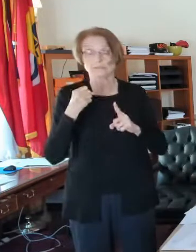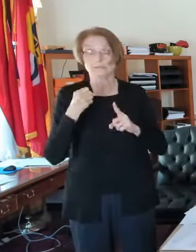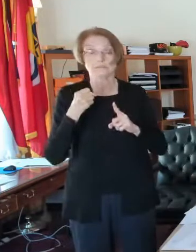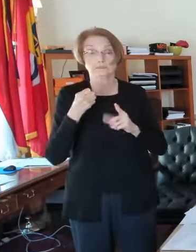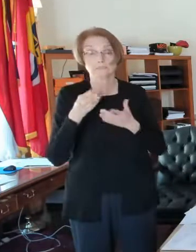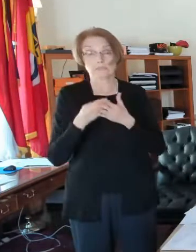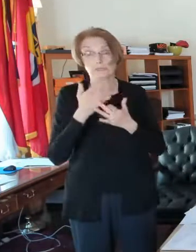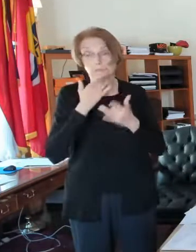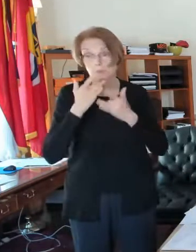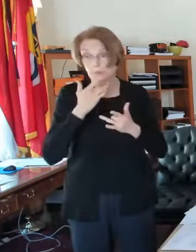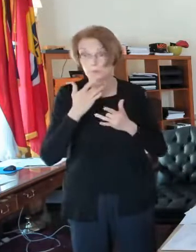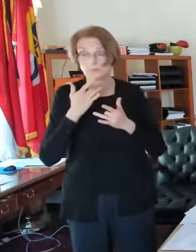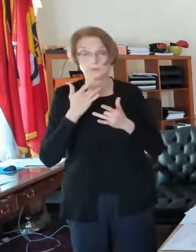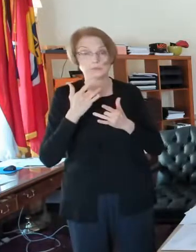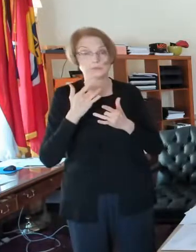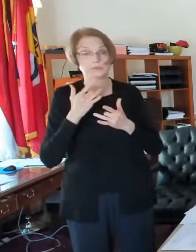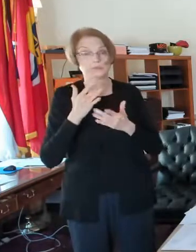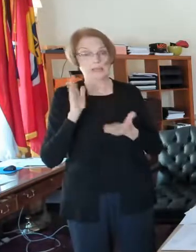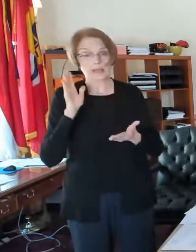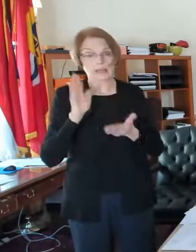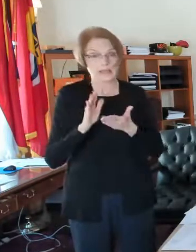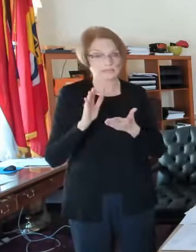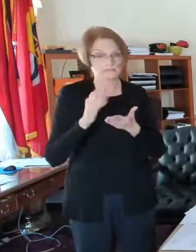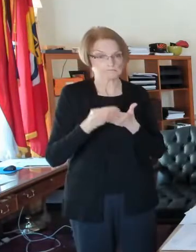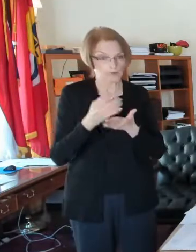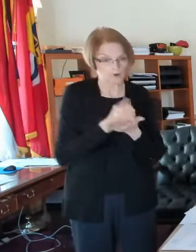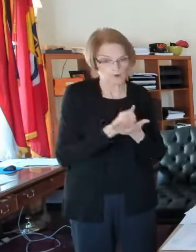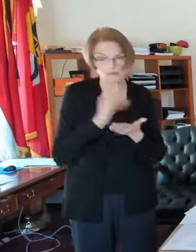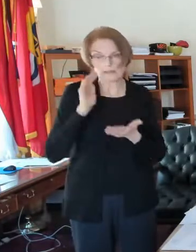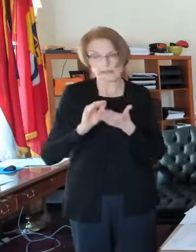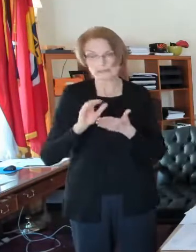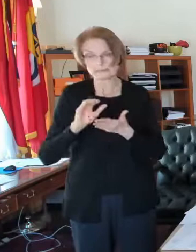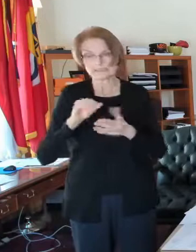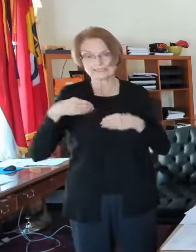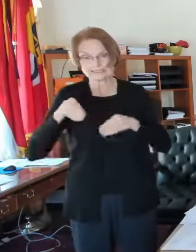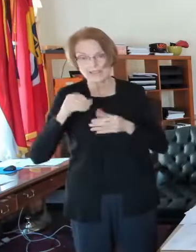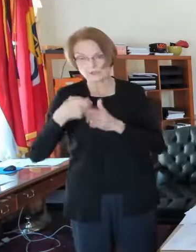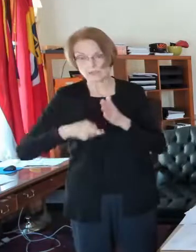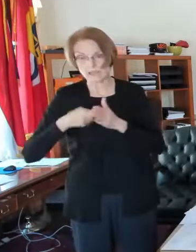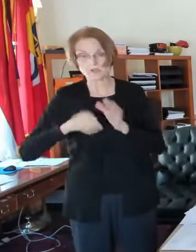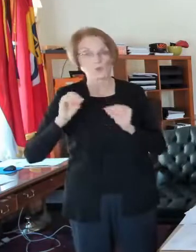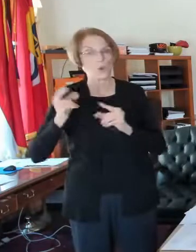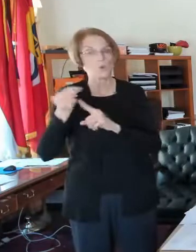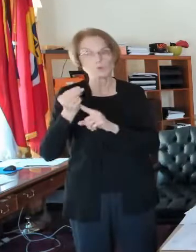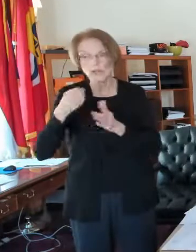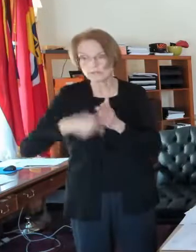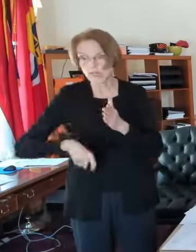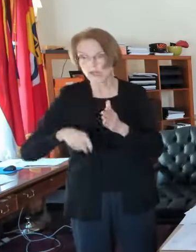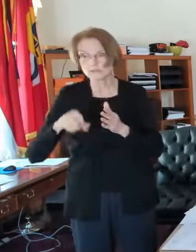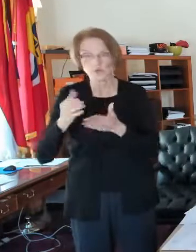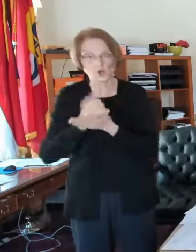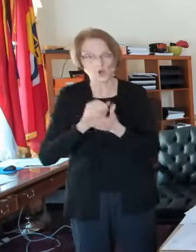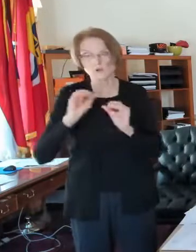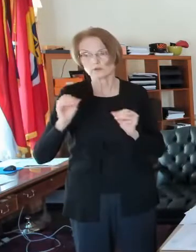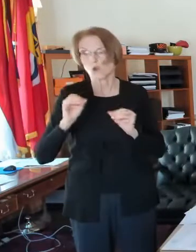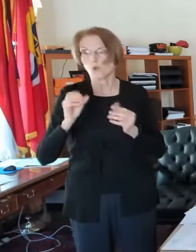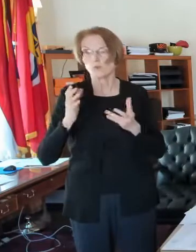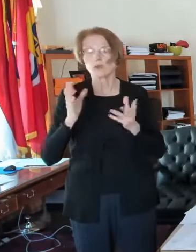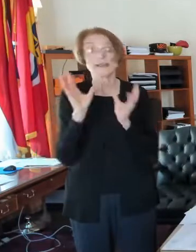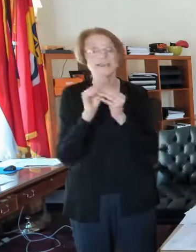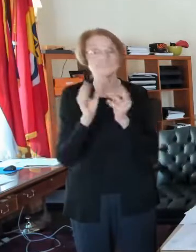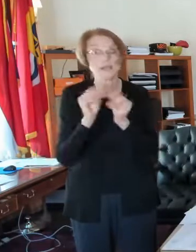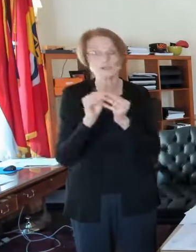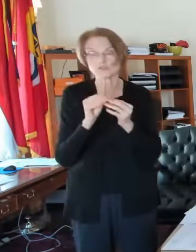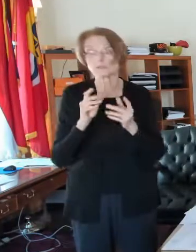in revenue, the reduction in sales tax. There's been virtually no hotel tax. There have been no conventions. There's people aren't eating